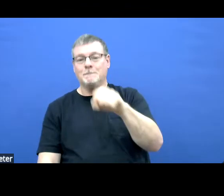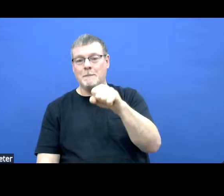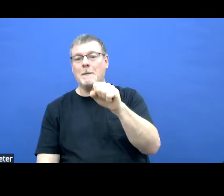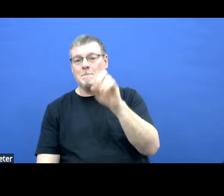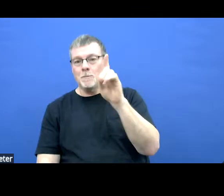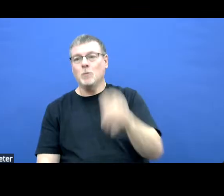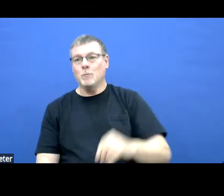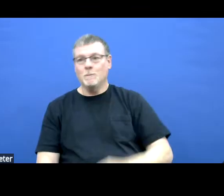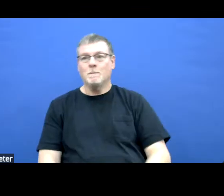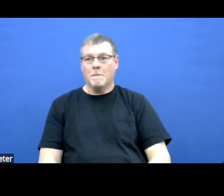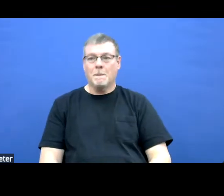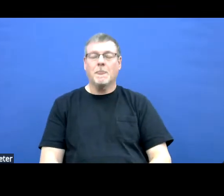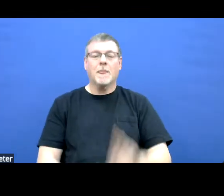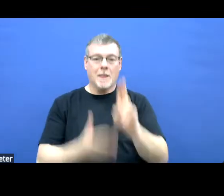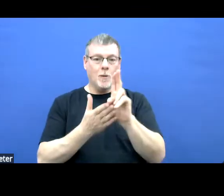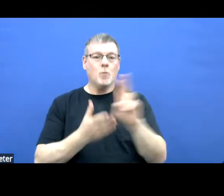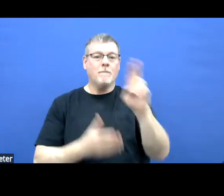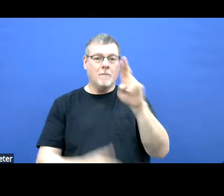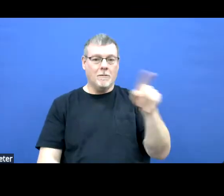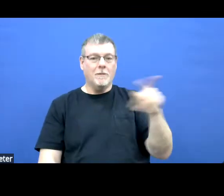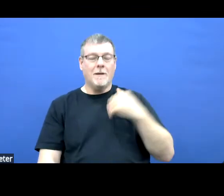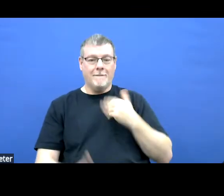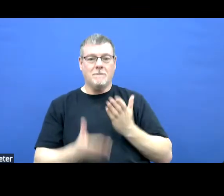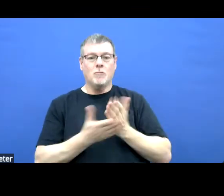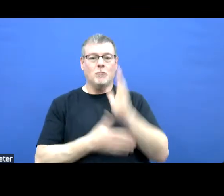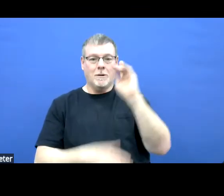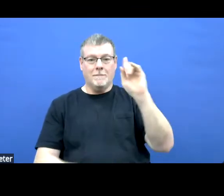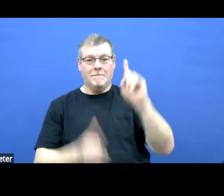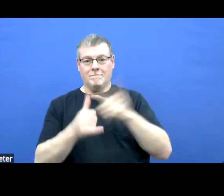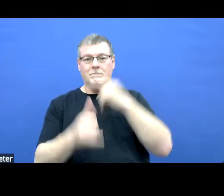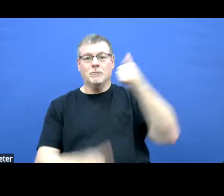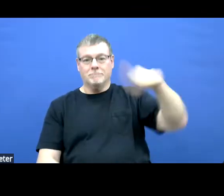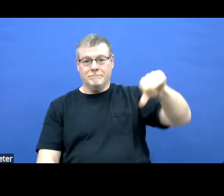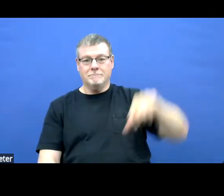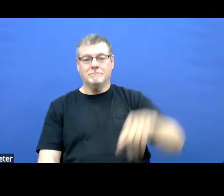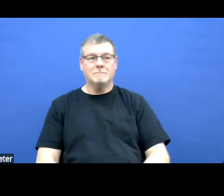so U of R would also have right of first refusal on that as well.